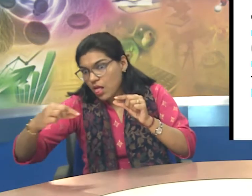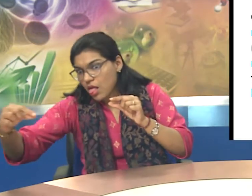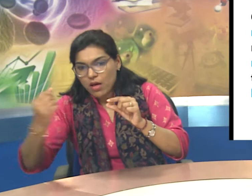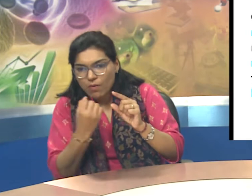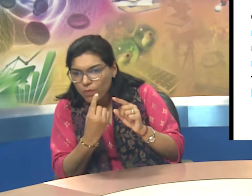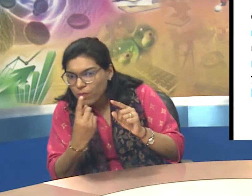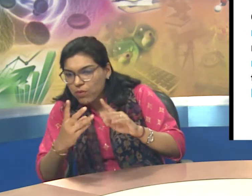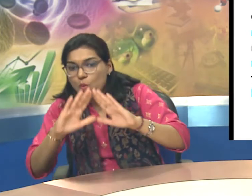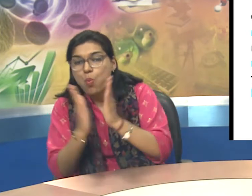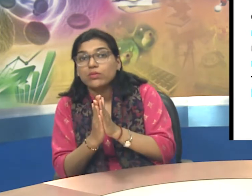brief.